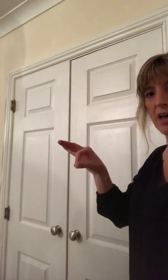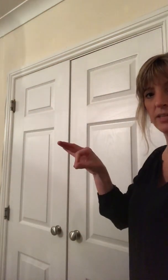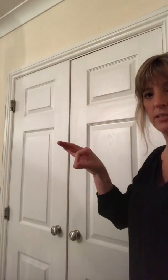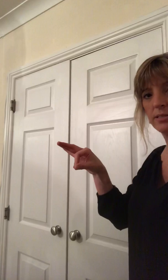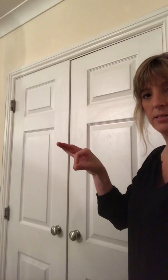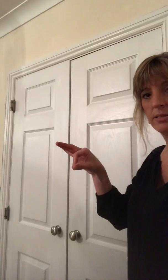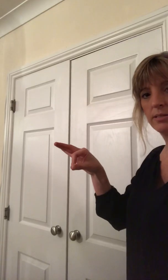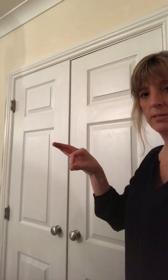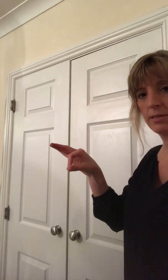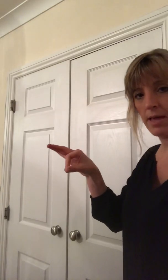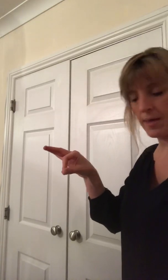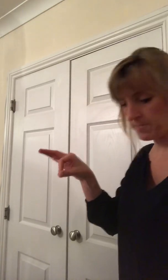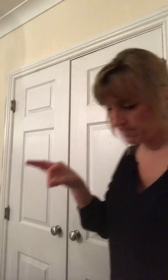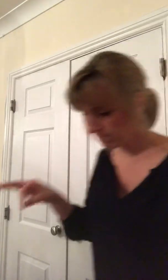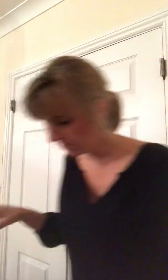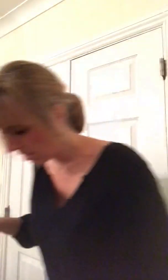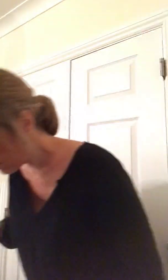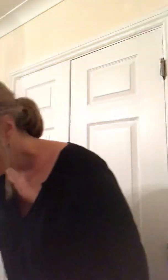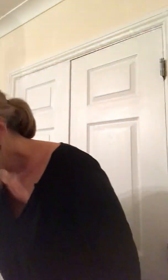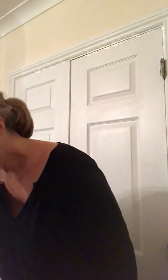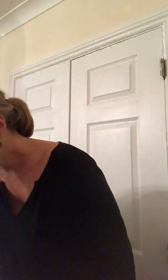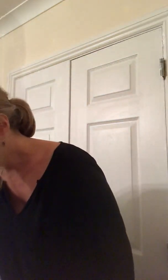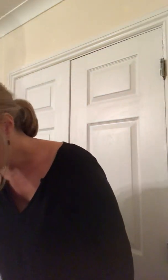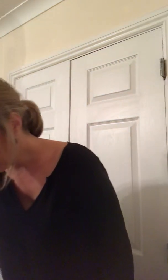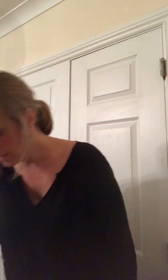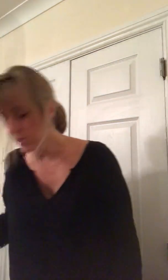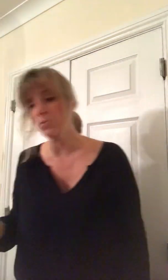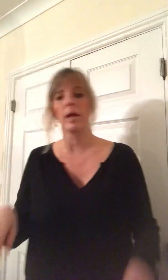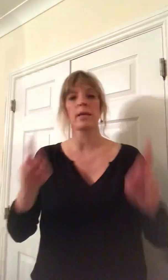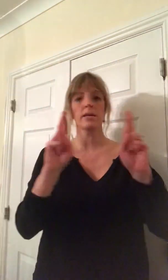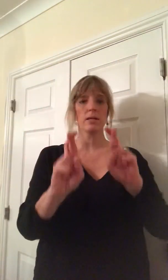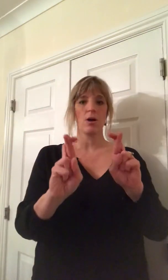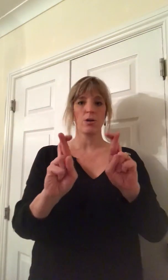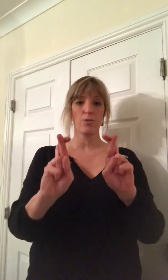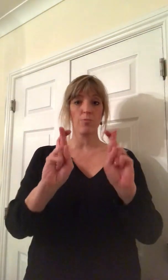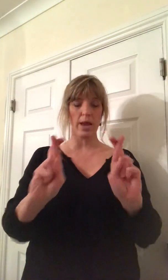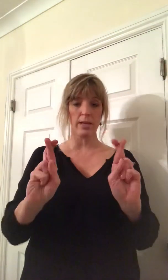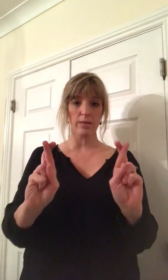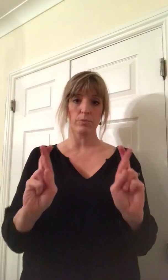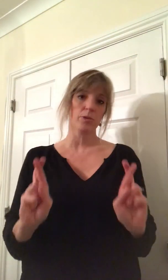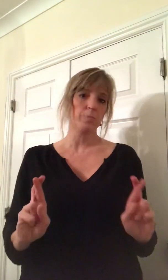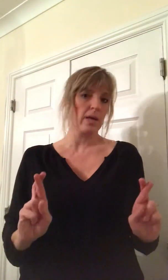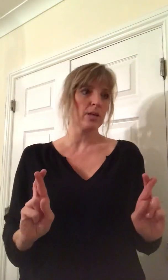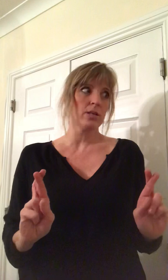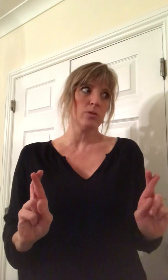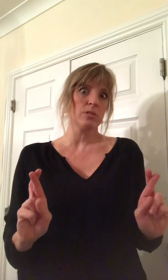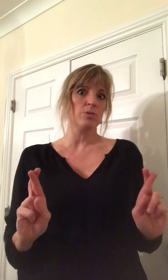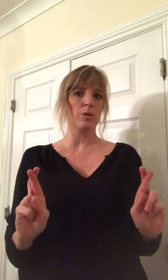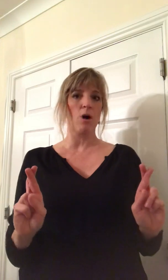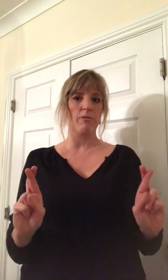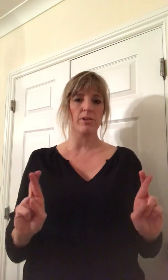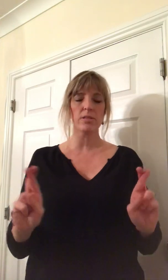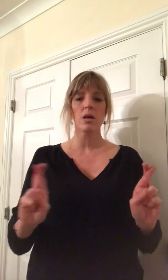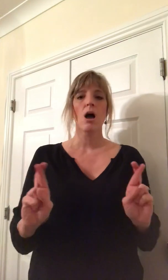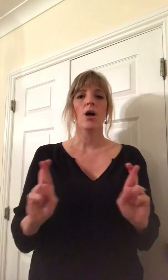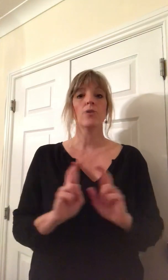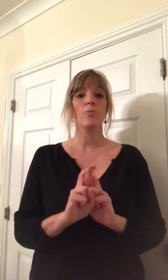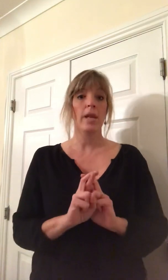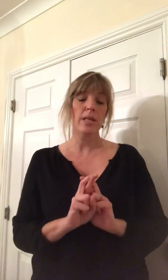Find, okay? Next one is ready. Are you ready? You use this one often. Are you ready